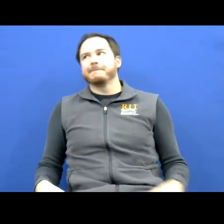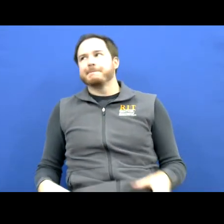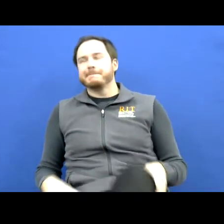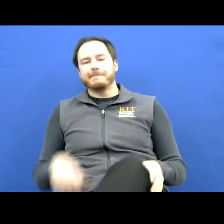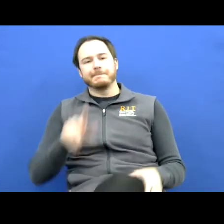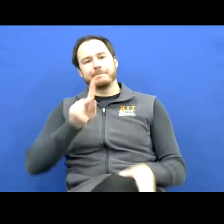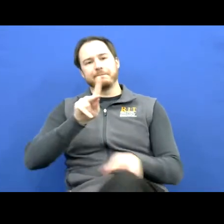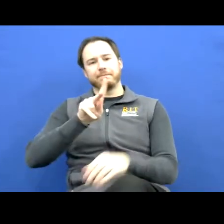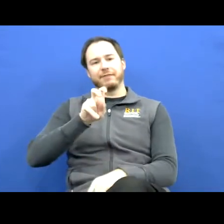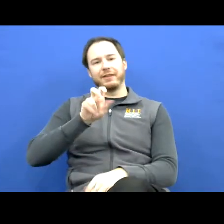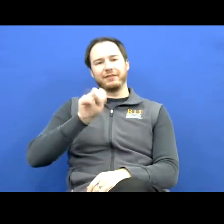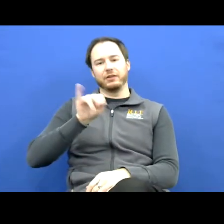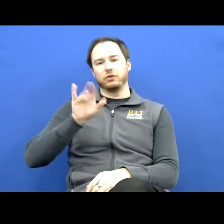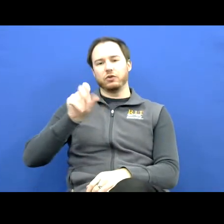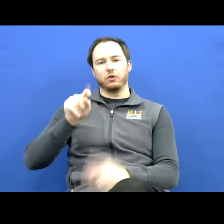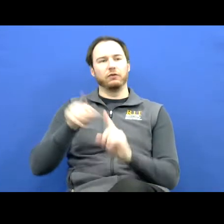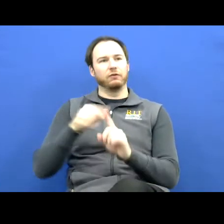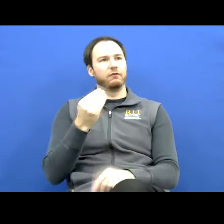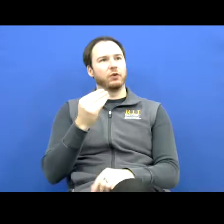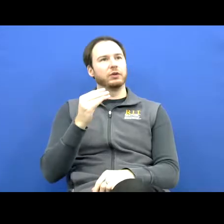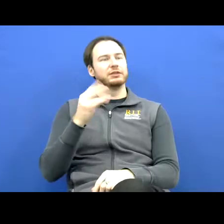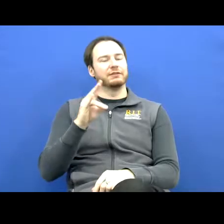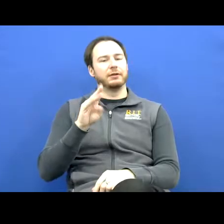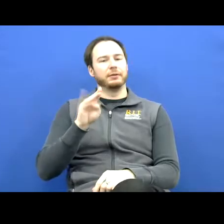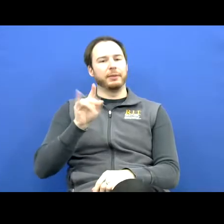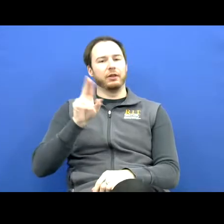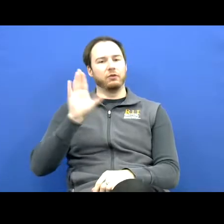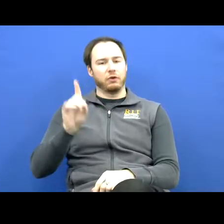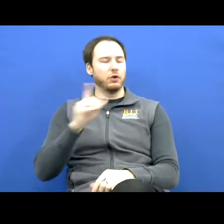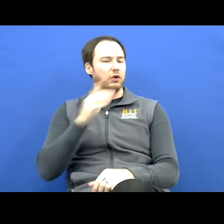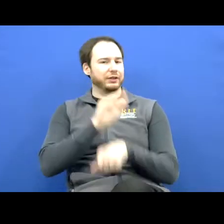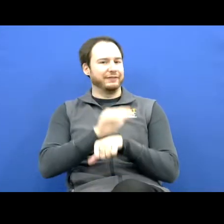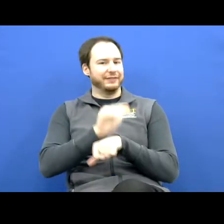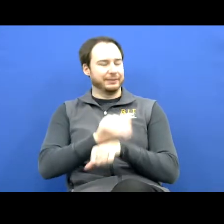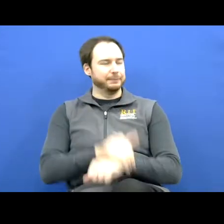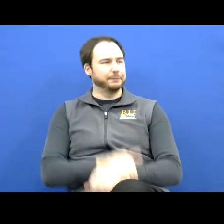Kevin Yost, 1470 Meadow Road. Good evening again.